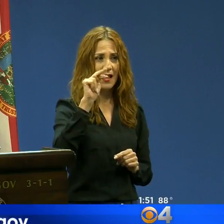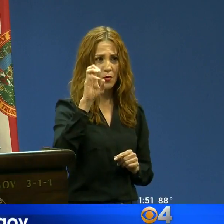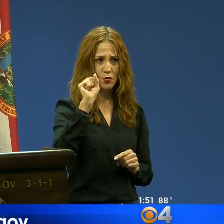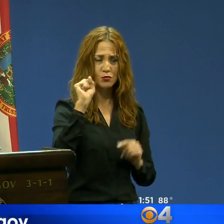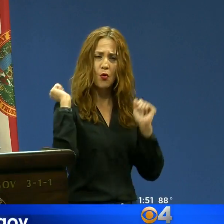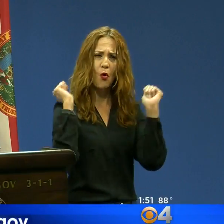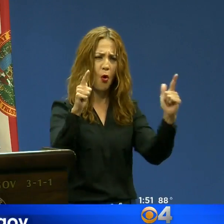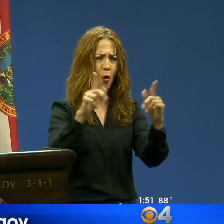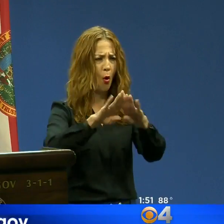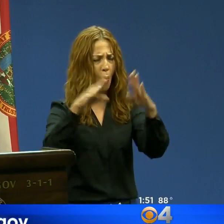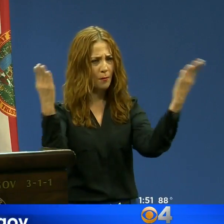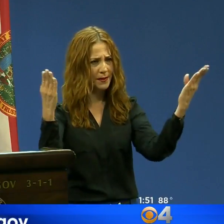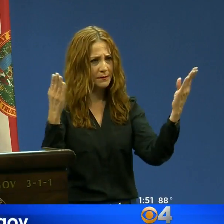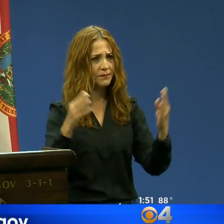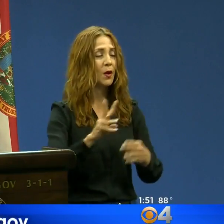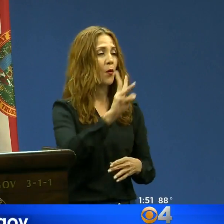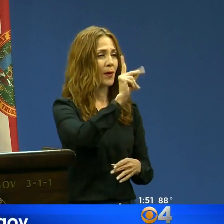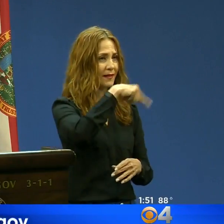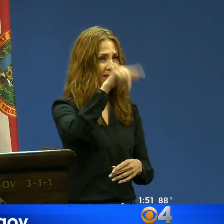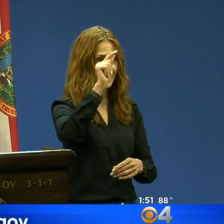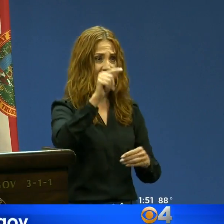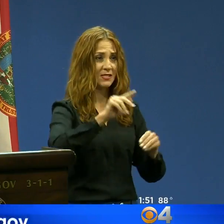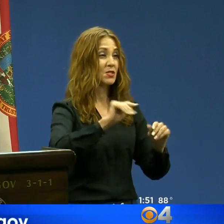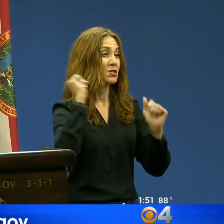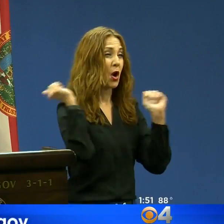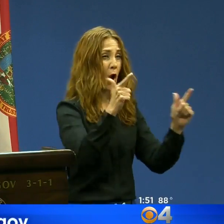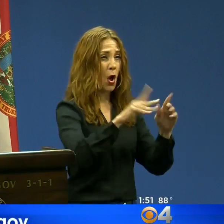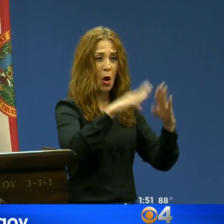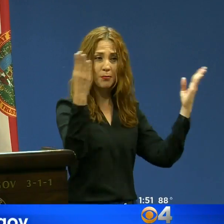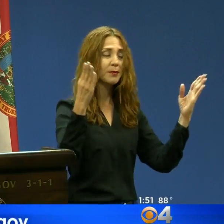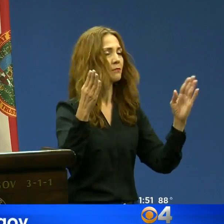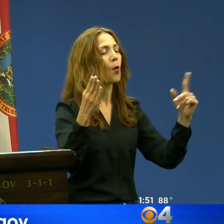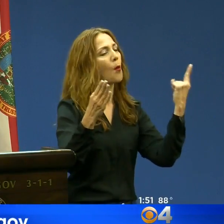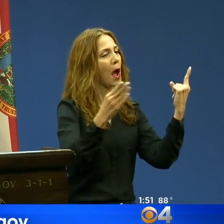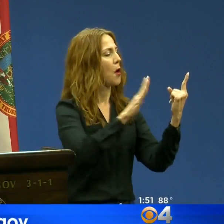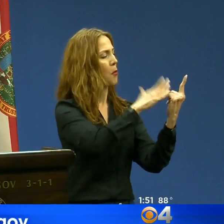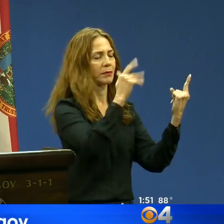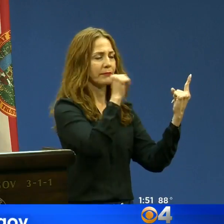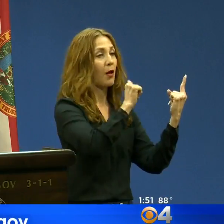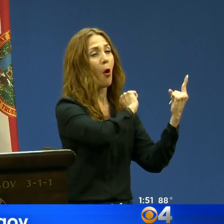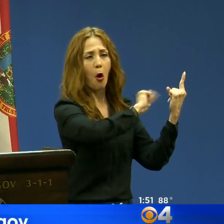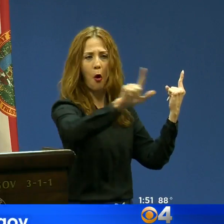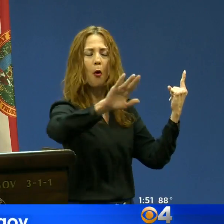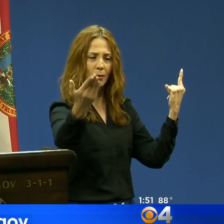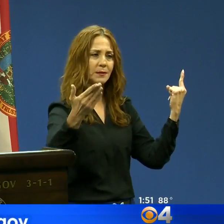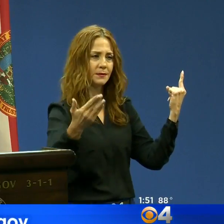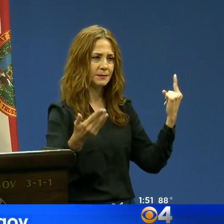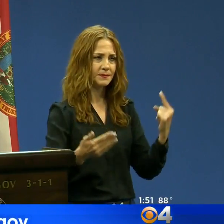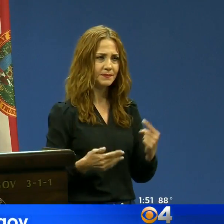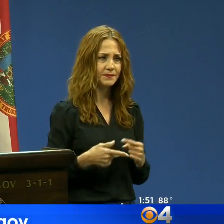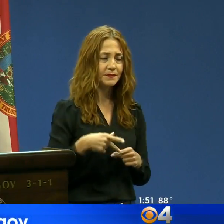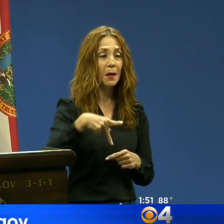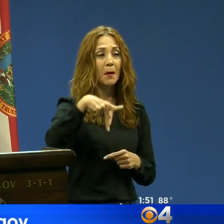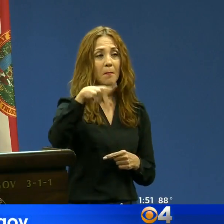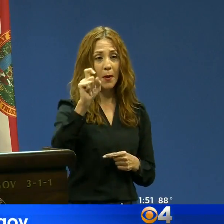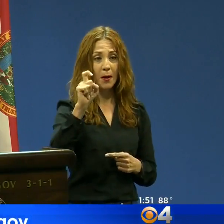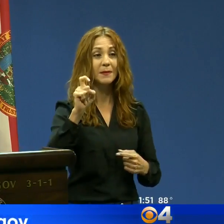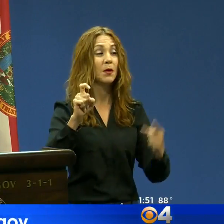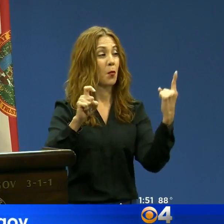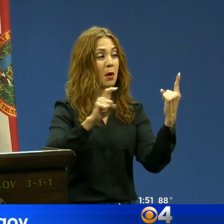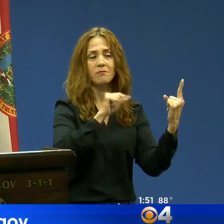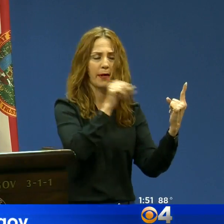Publix stores in Miami-Dade County is open and operational. You can get ice